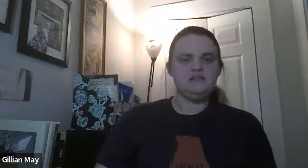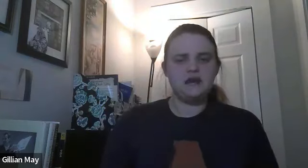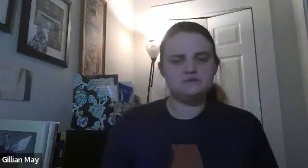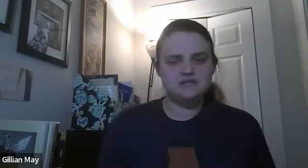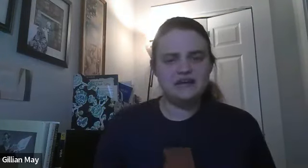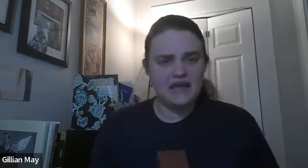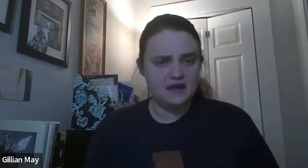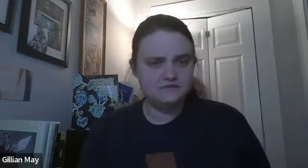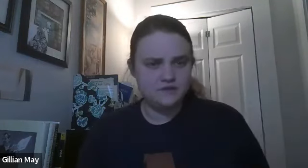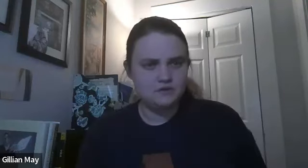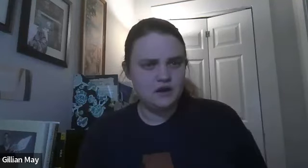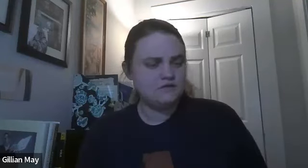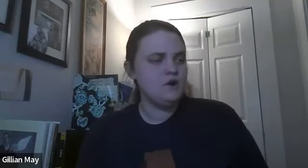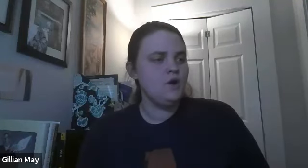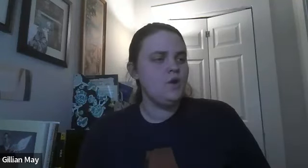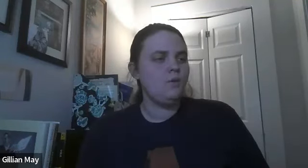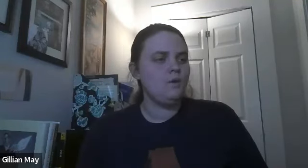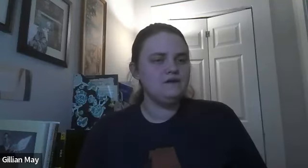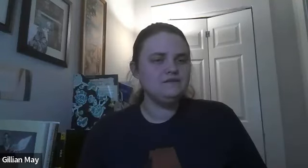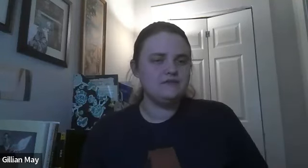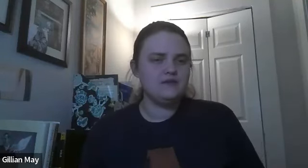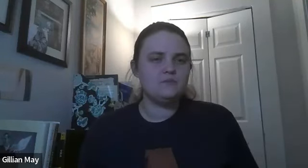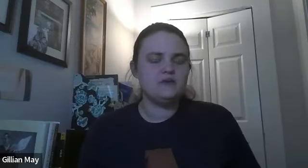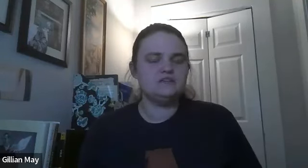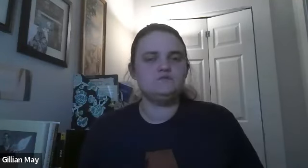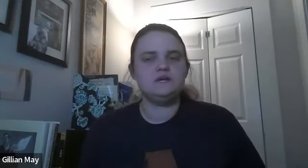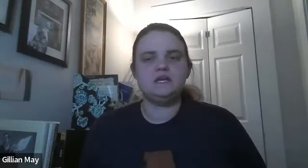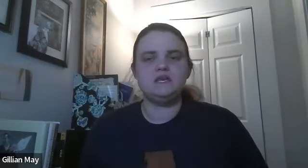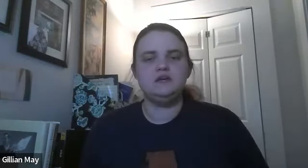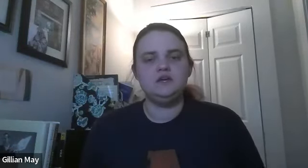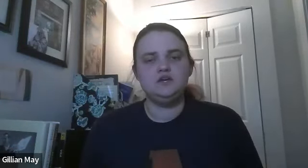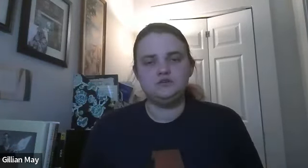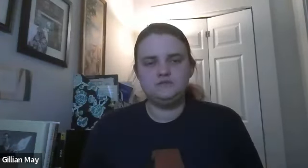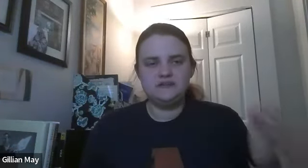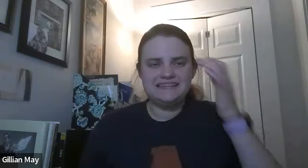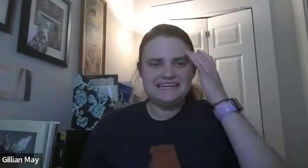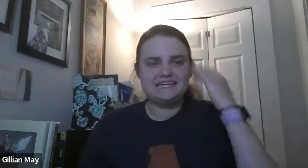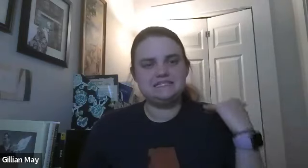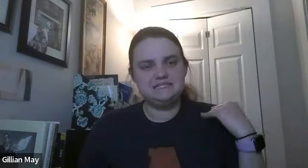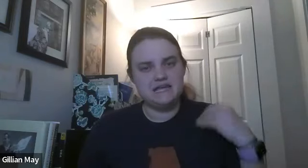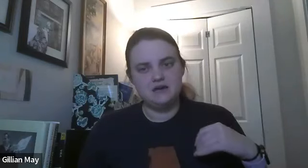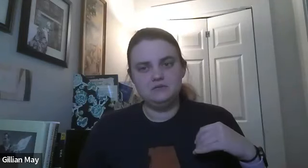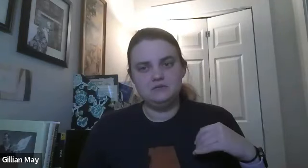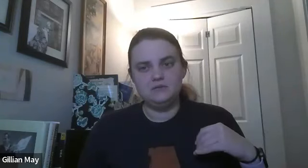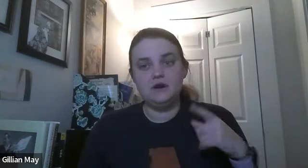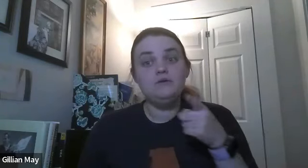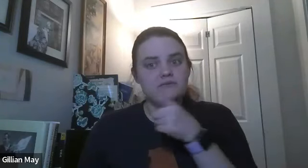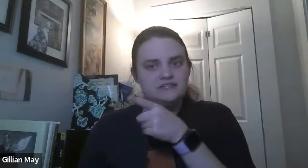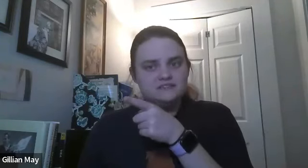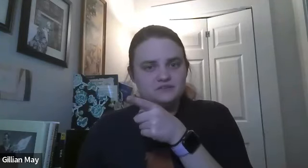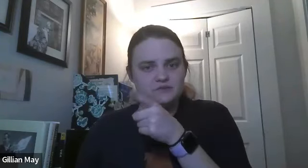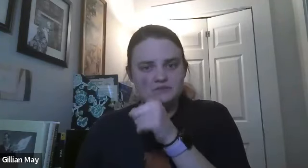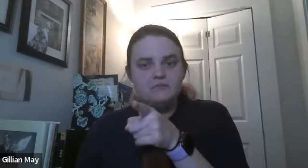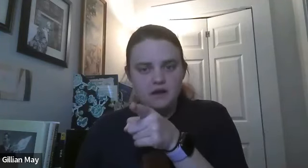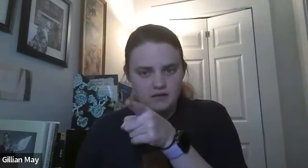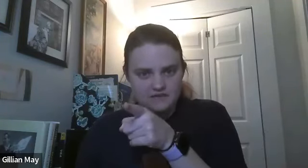that I was going to add a few of. One of them is when you're feeling down or, oh, that's also a good one. I'll add